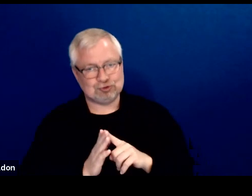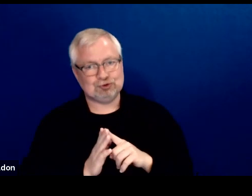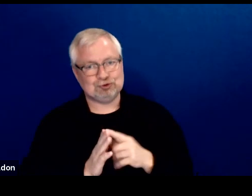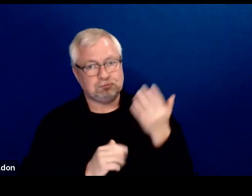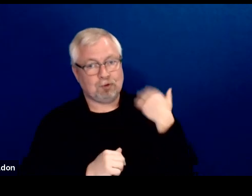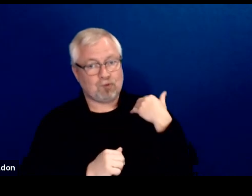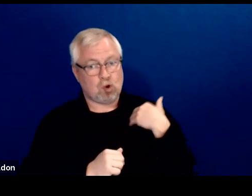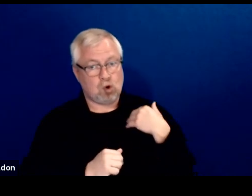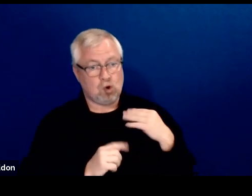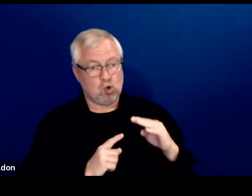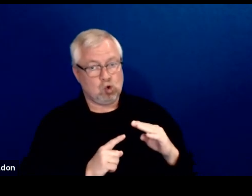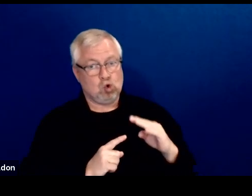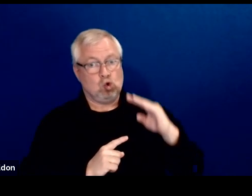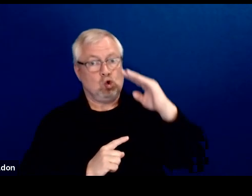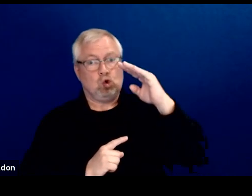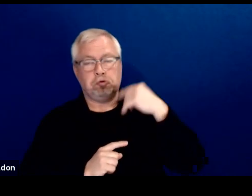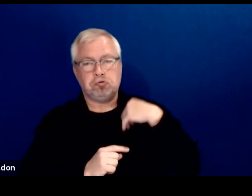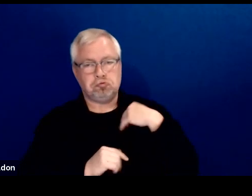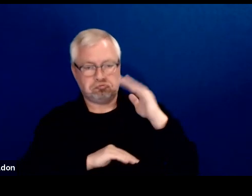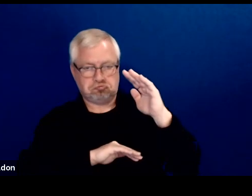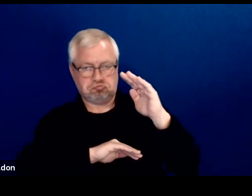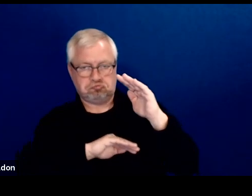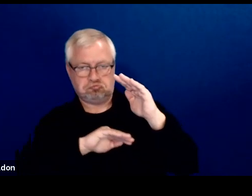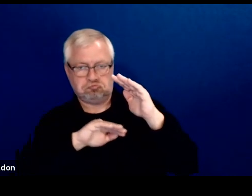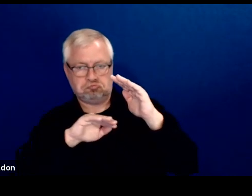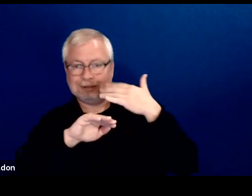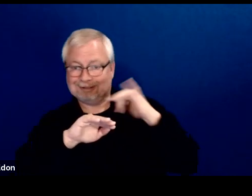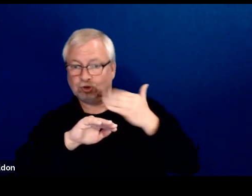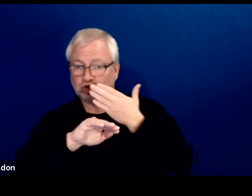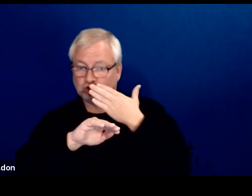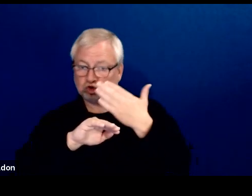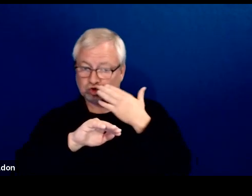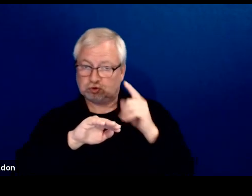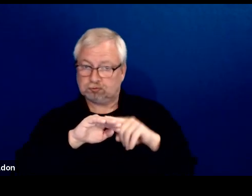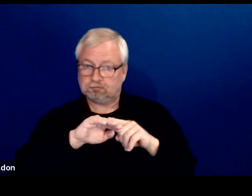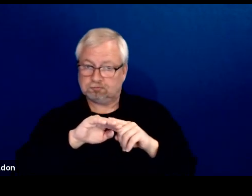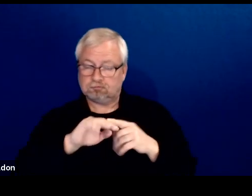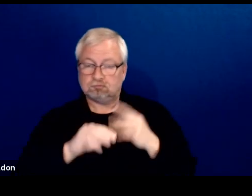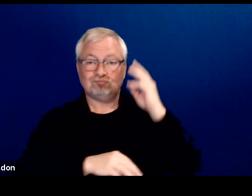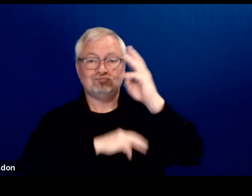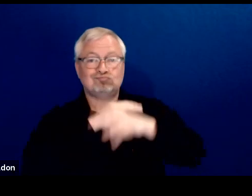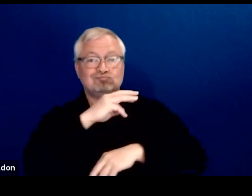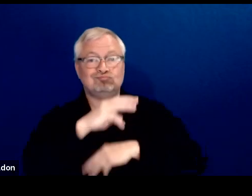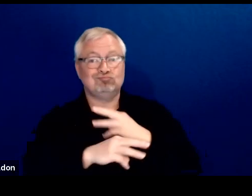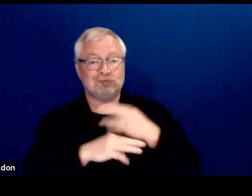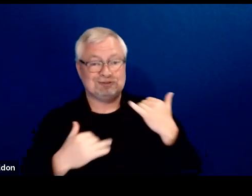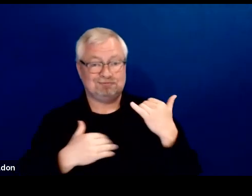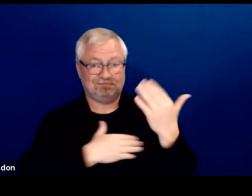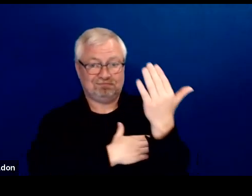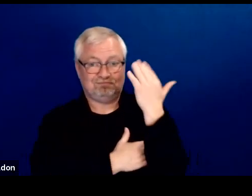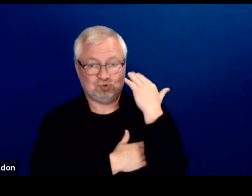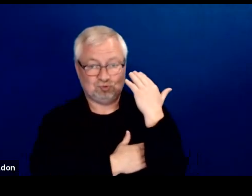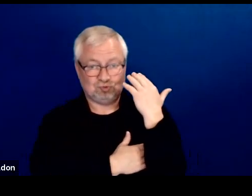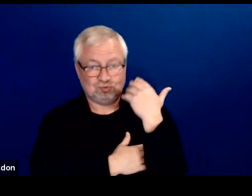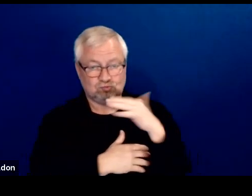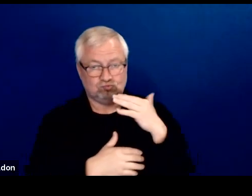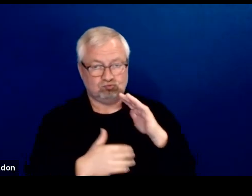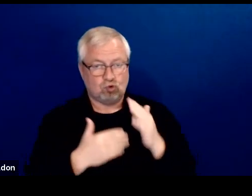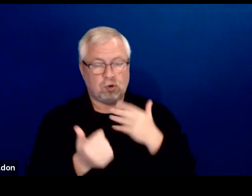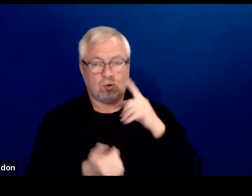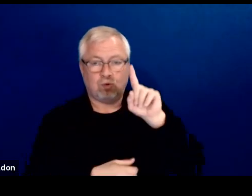work. Globally, as of this morning, we were fast approaching 1.5 million cases across the world